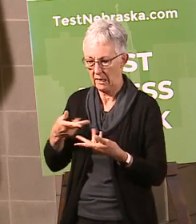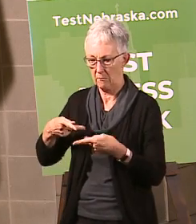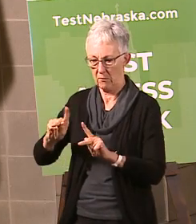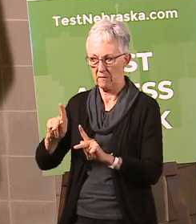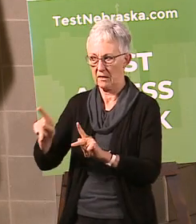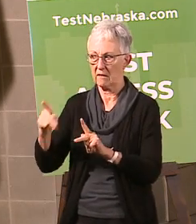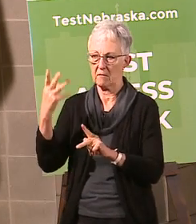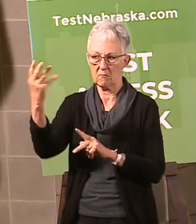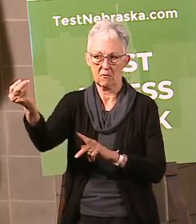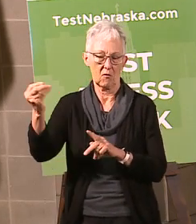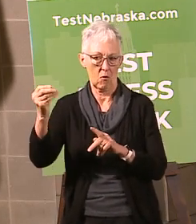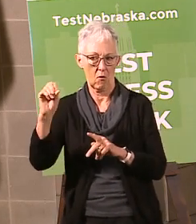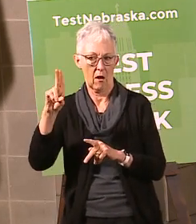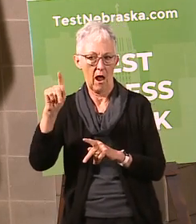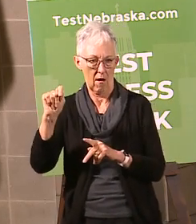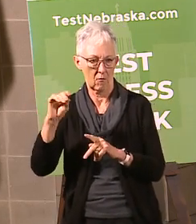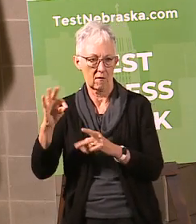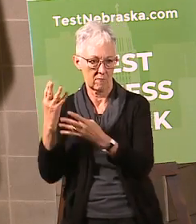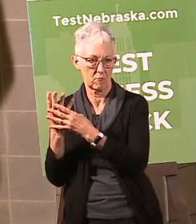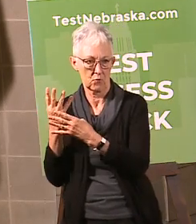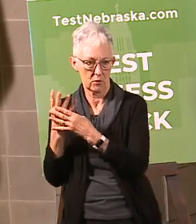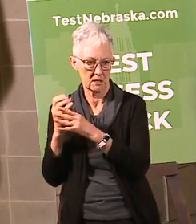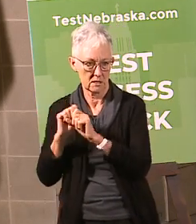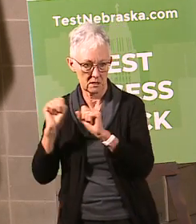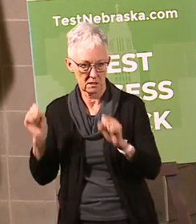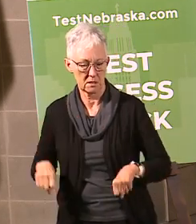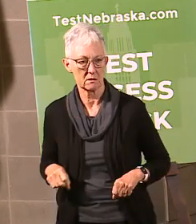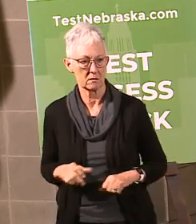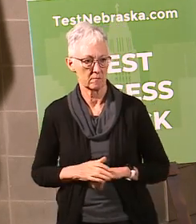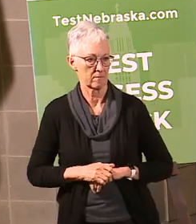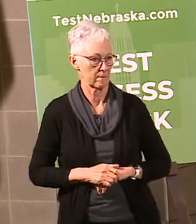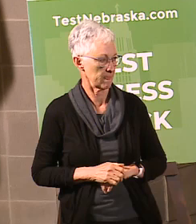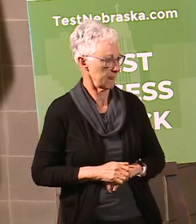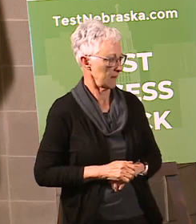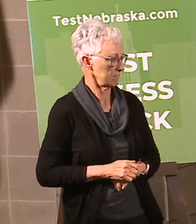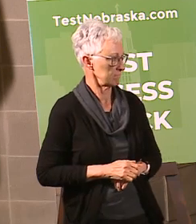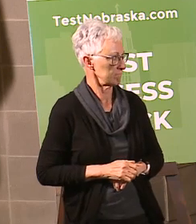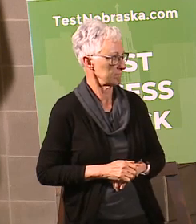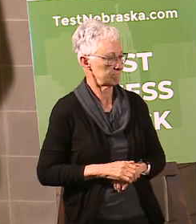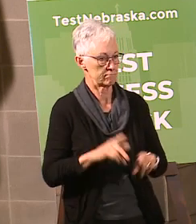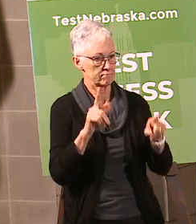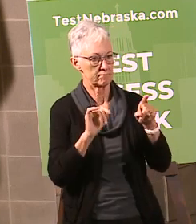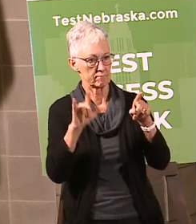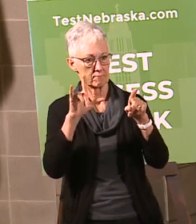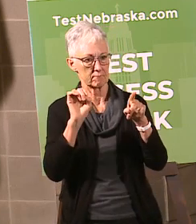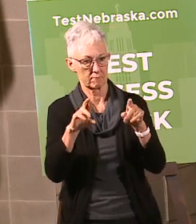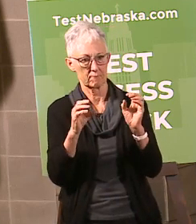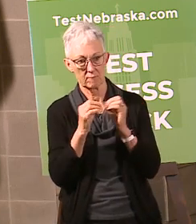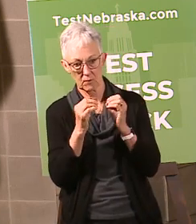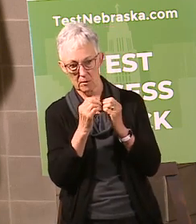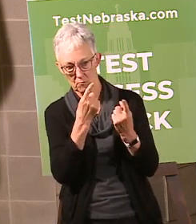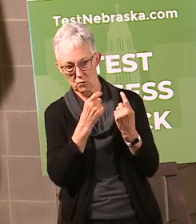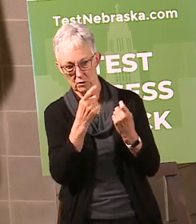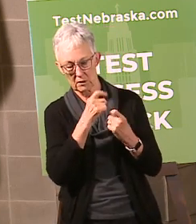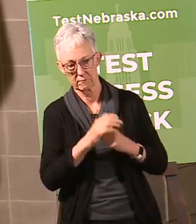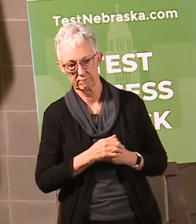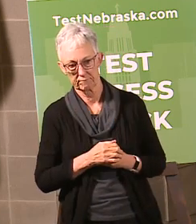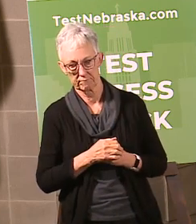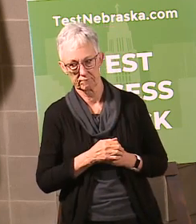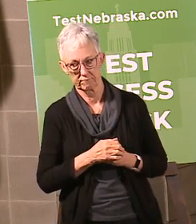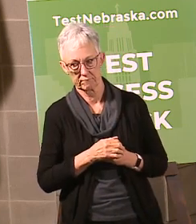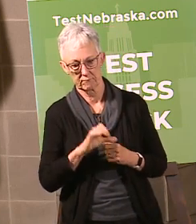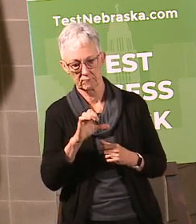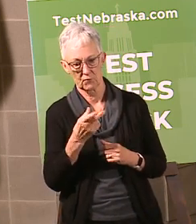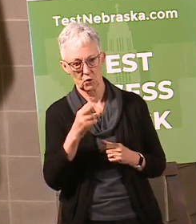to that. Okay, Taylor, I think that's all the questions I had written down. Did you have any others that were submitted? Chris from NTV wants